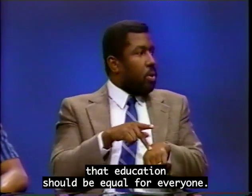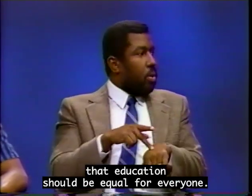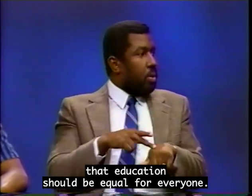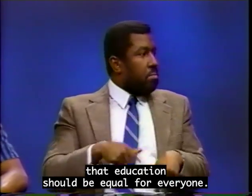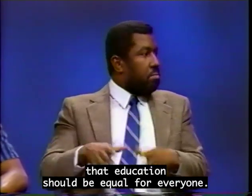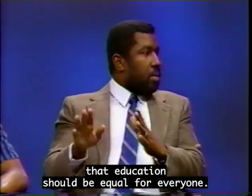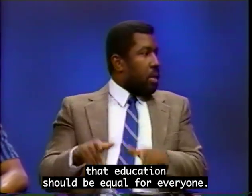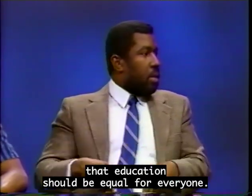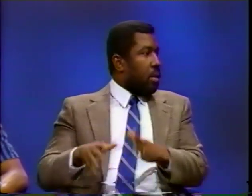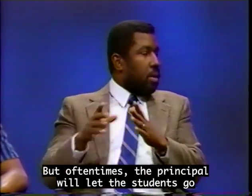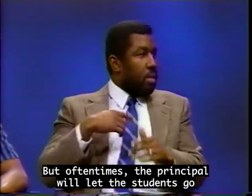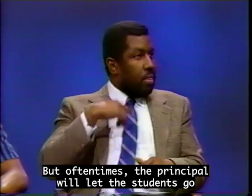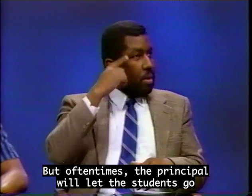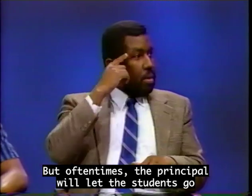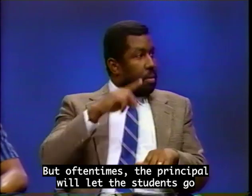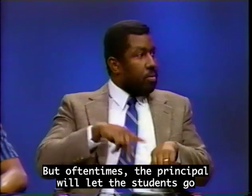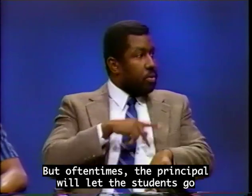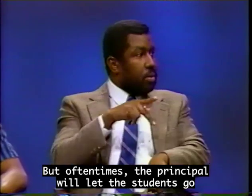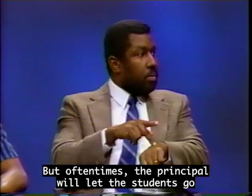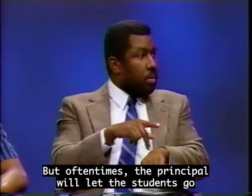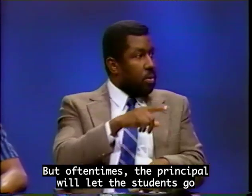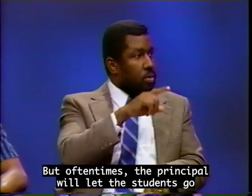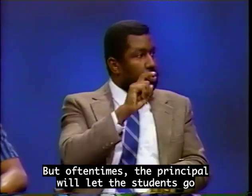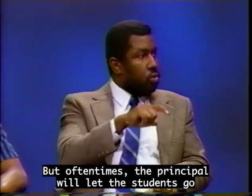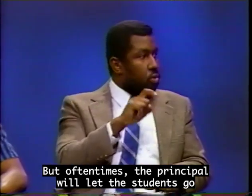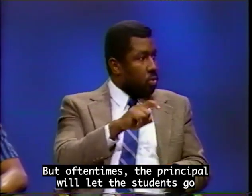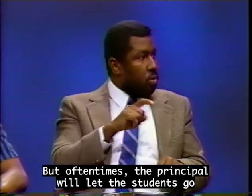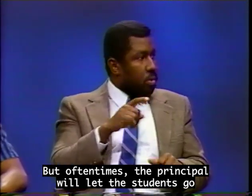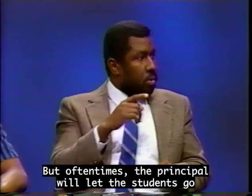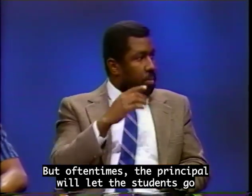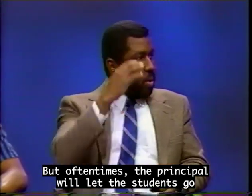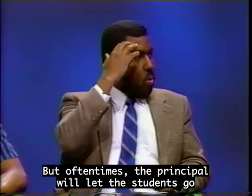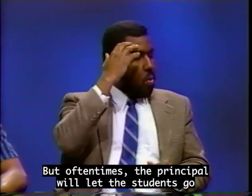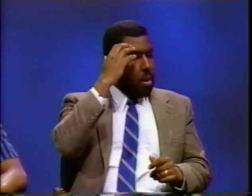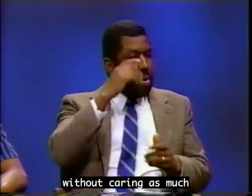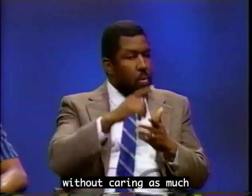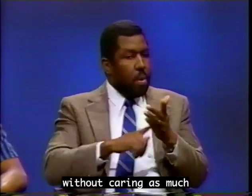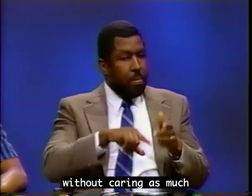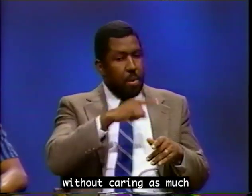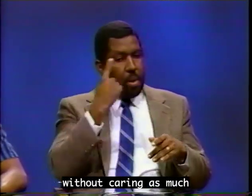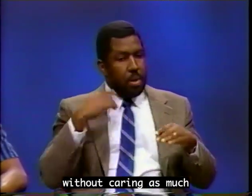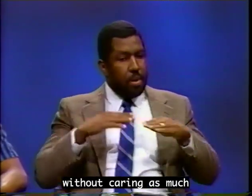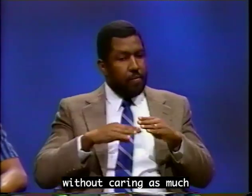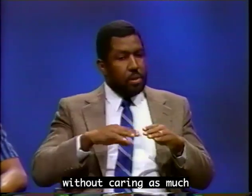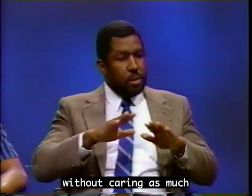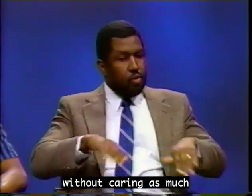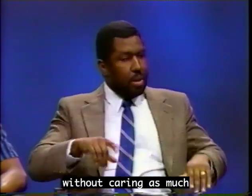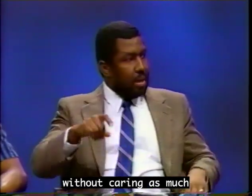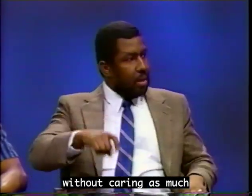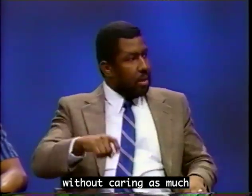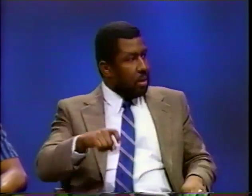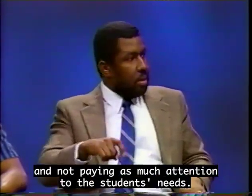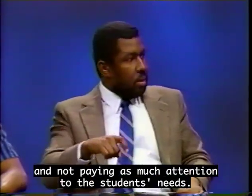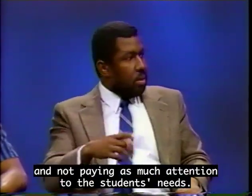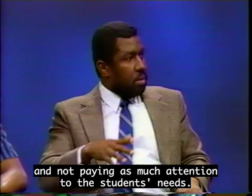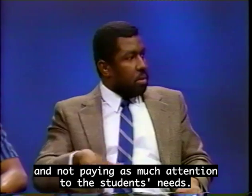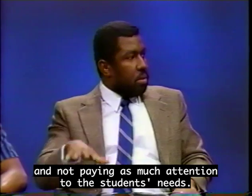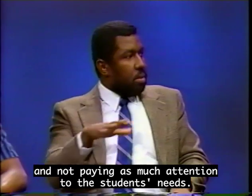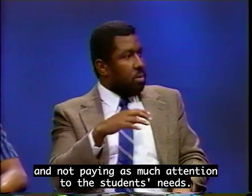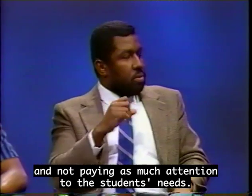everyone. But oftentimes the principal will let the students go without caring as much and not paying as much attention